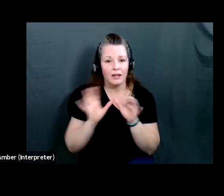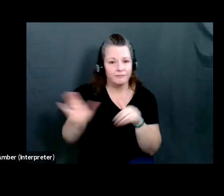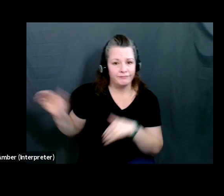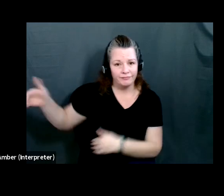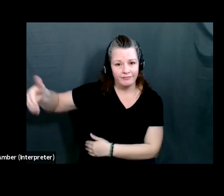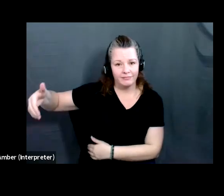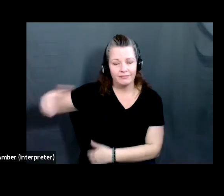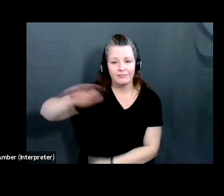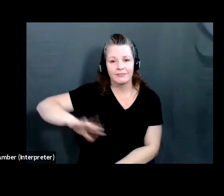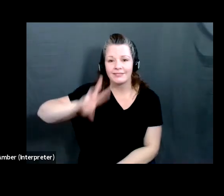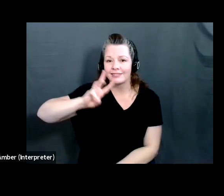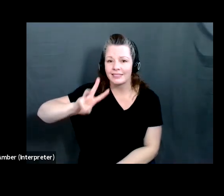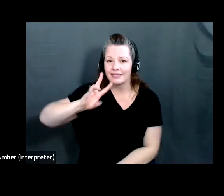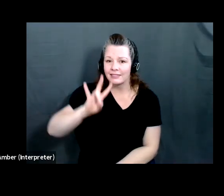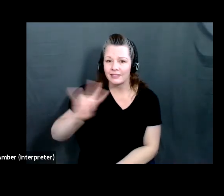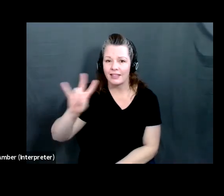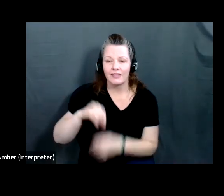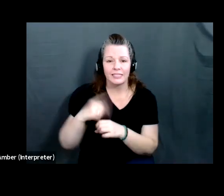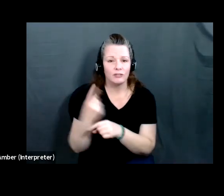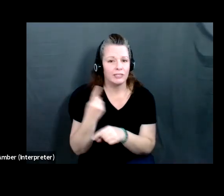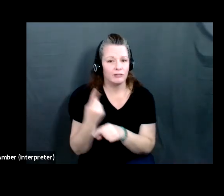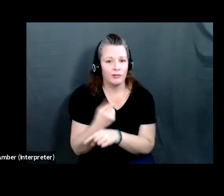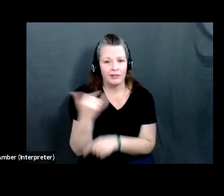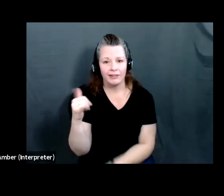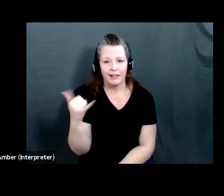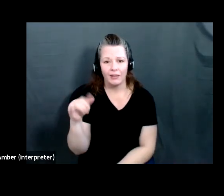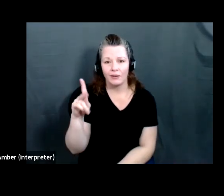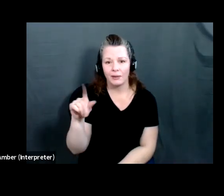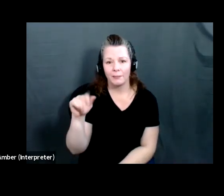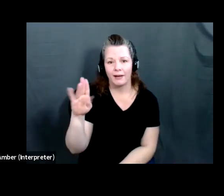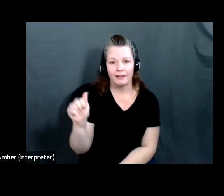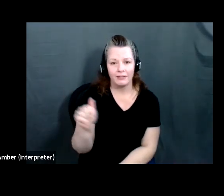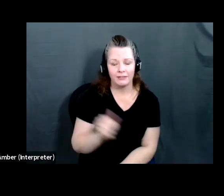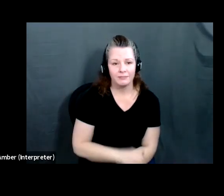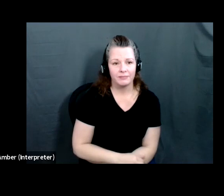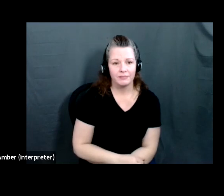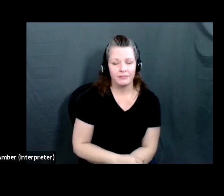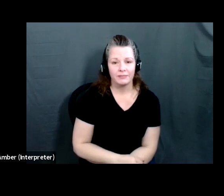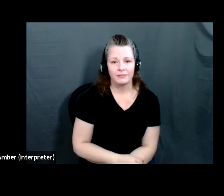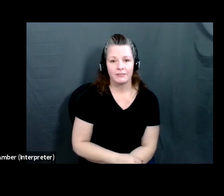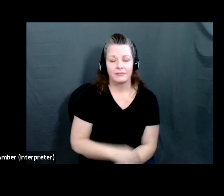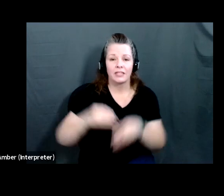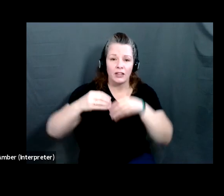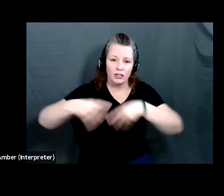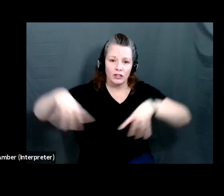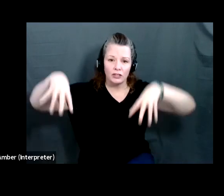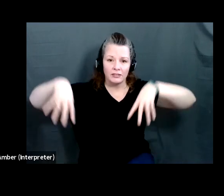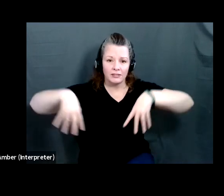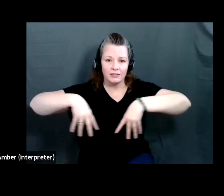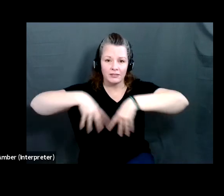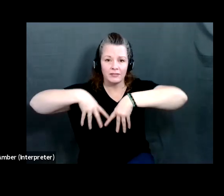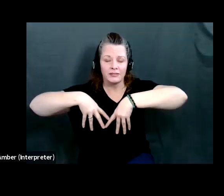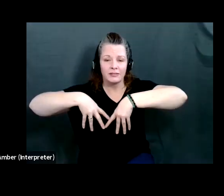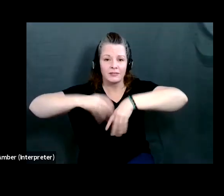or seven in a traditional yellow kabaya. The drawn curtains behind them admit